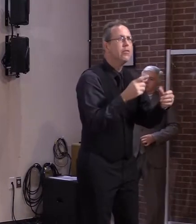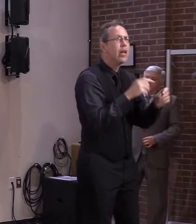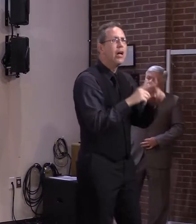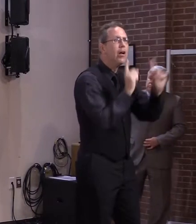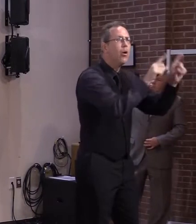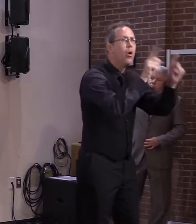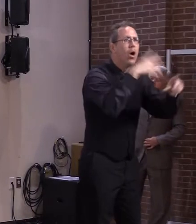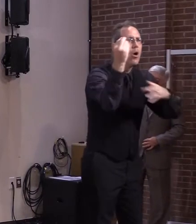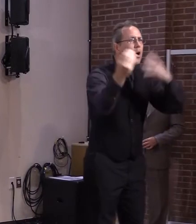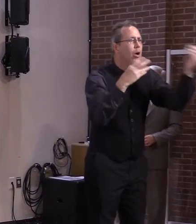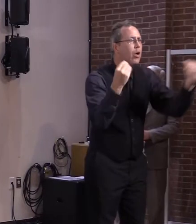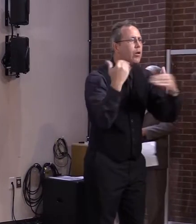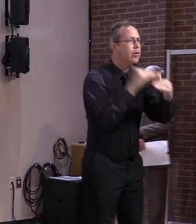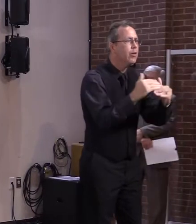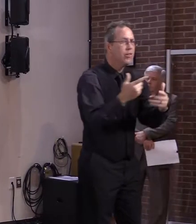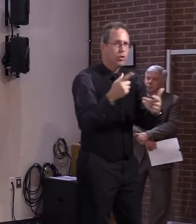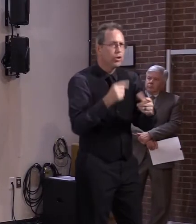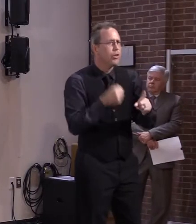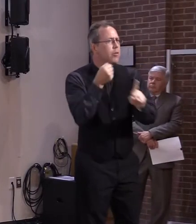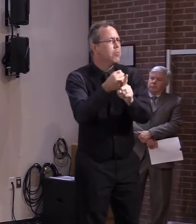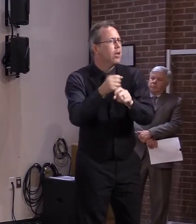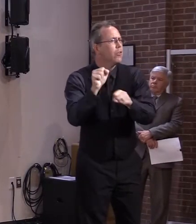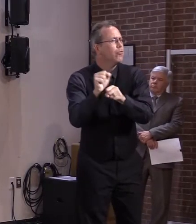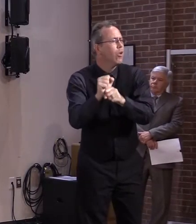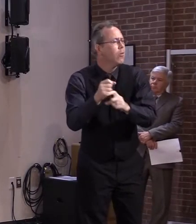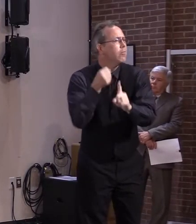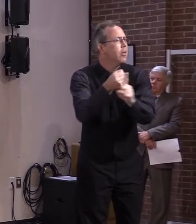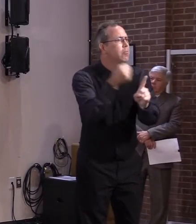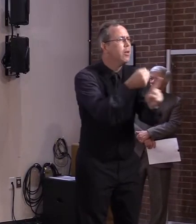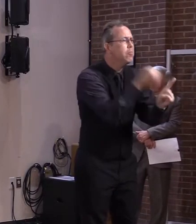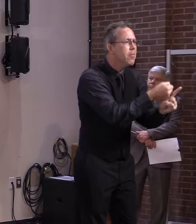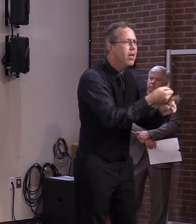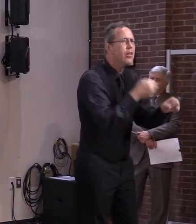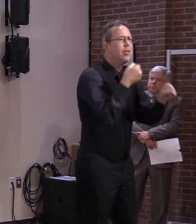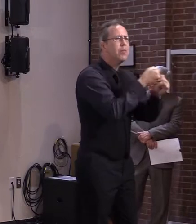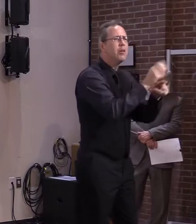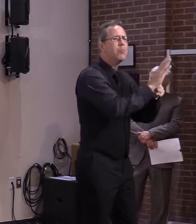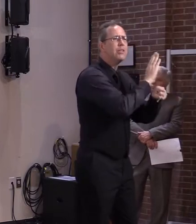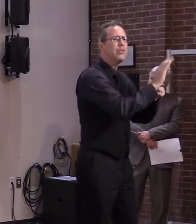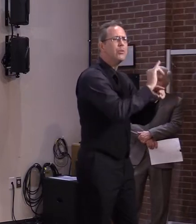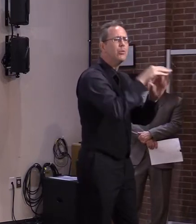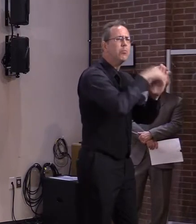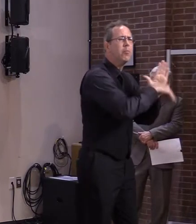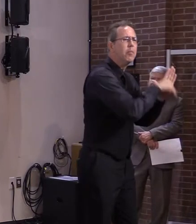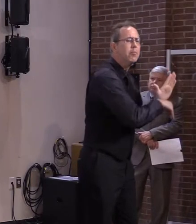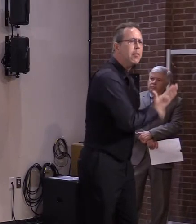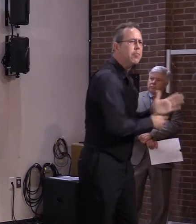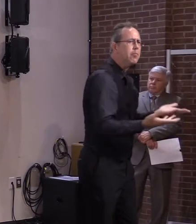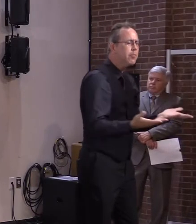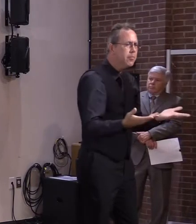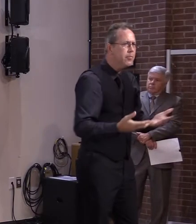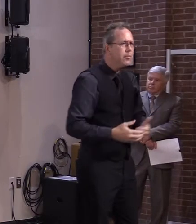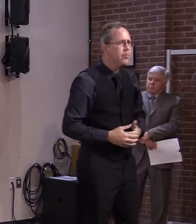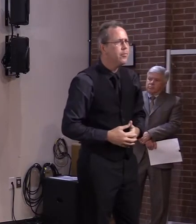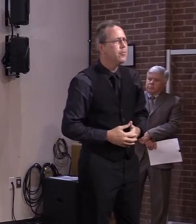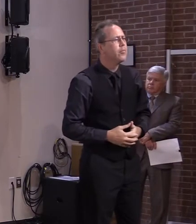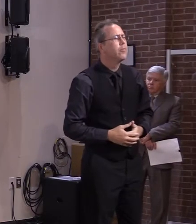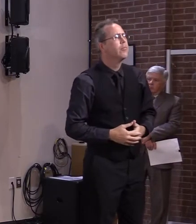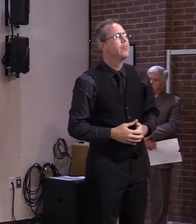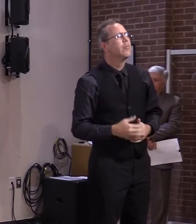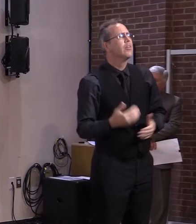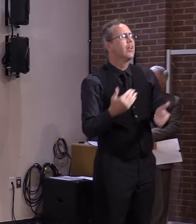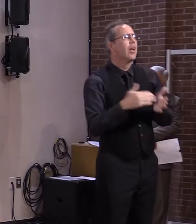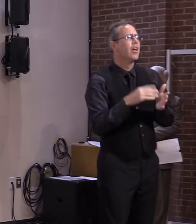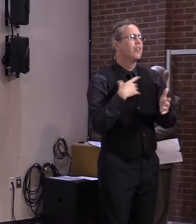are doing right now. As the data shows, the vaccine is the best tool we have in the toolbox and is a game